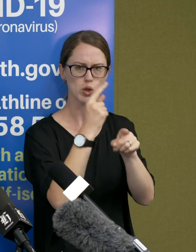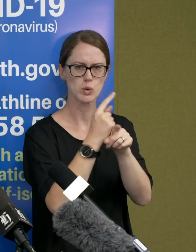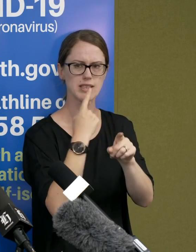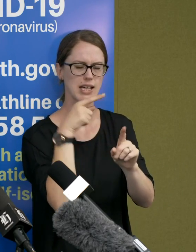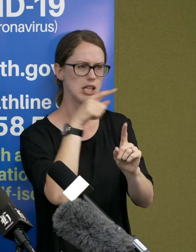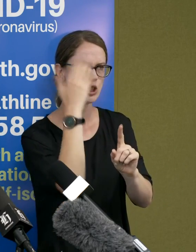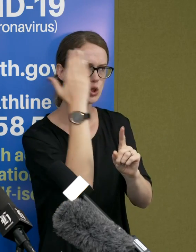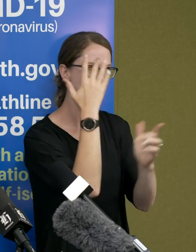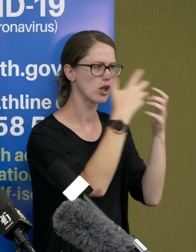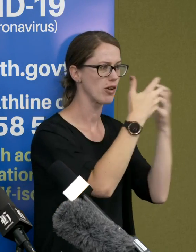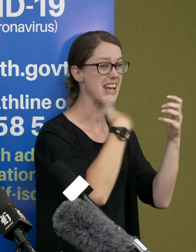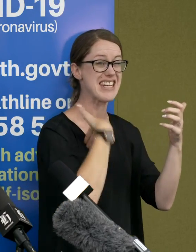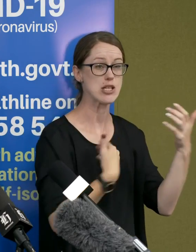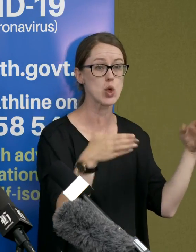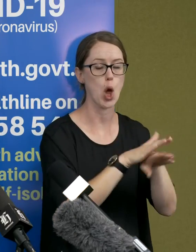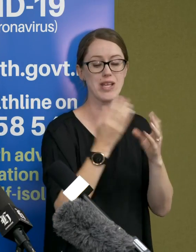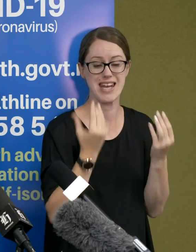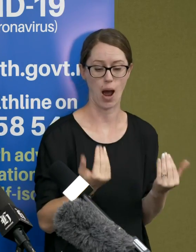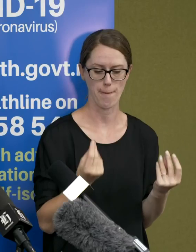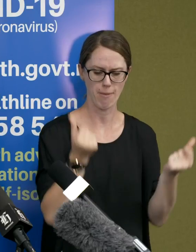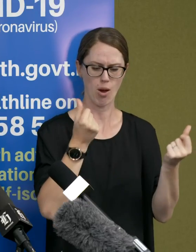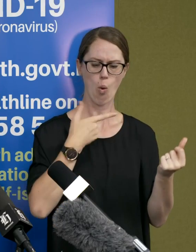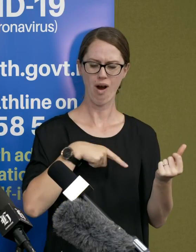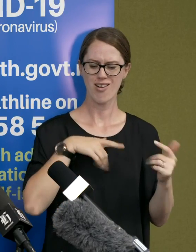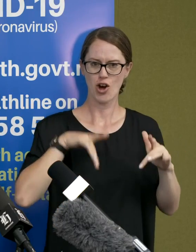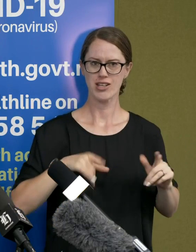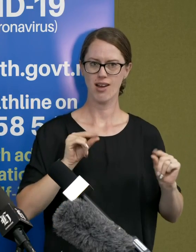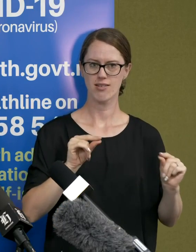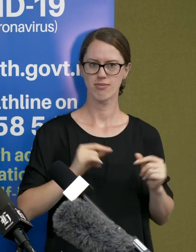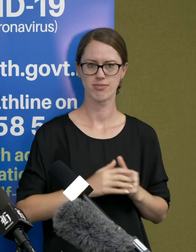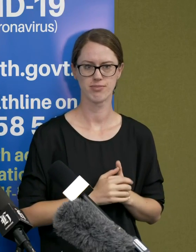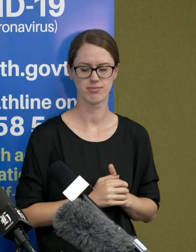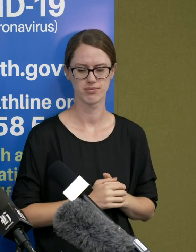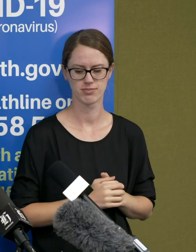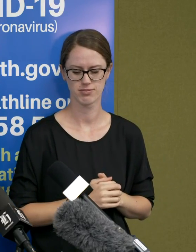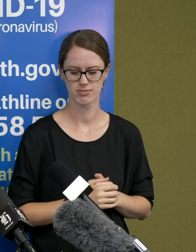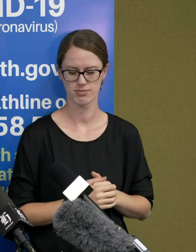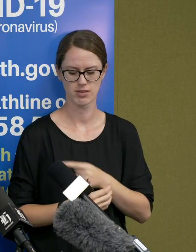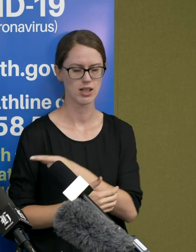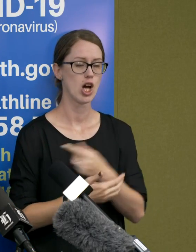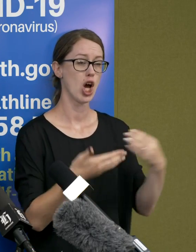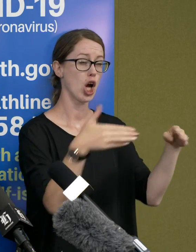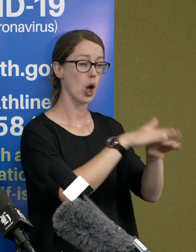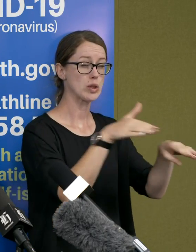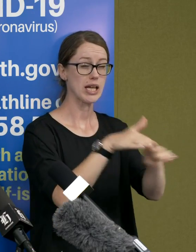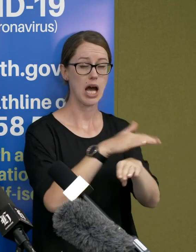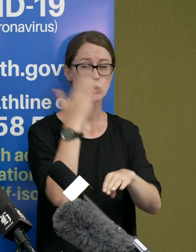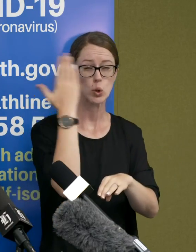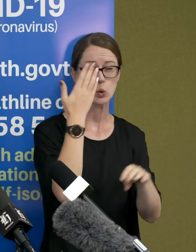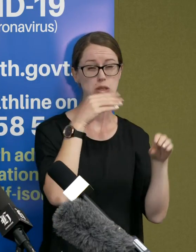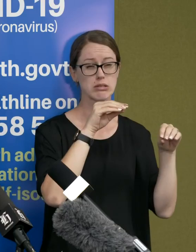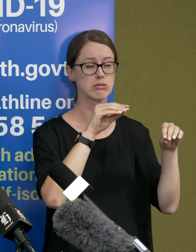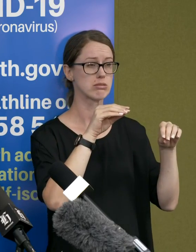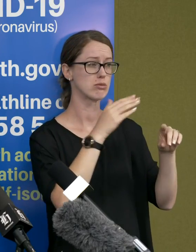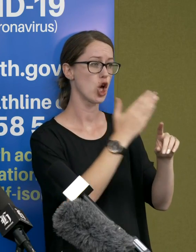experts that we've spoken to are saying that schools and universities need to close now. Why hasn't that been done already? Well, certainly closing educational institutions, whether